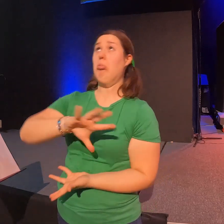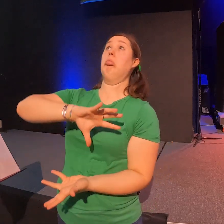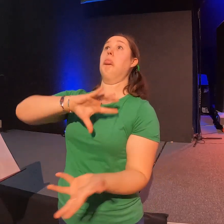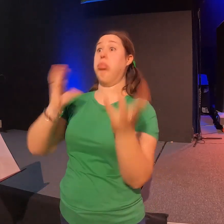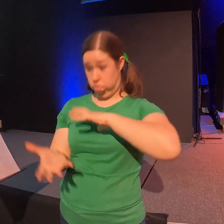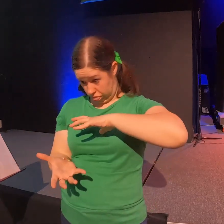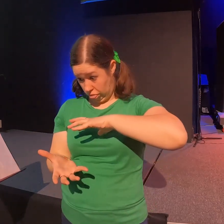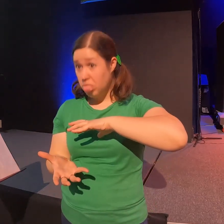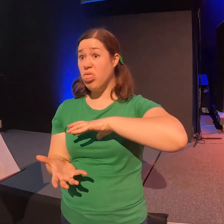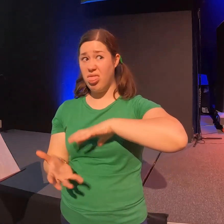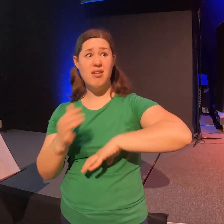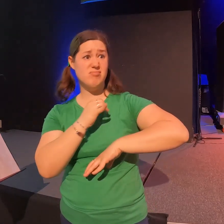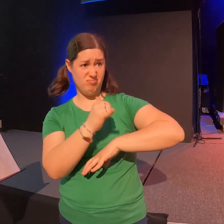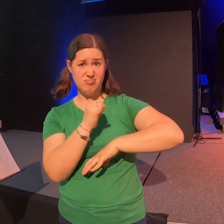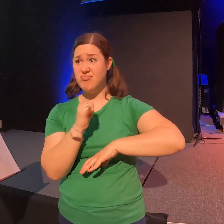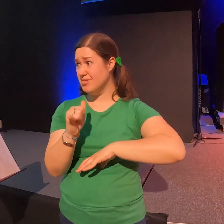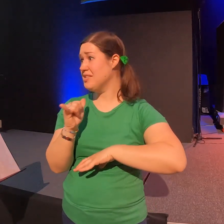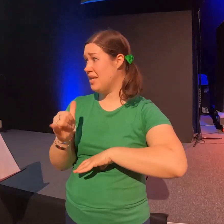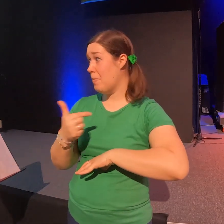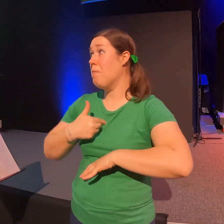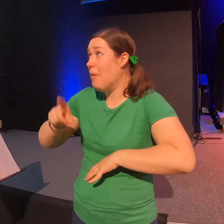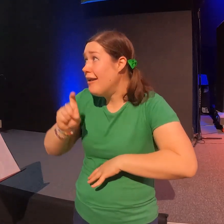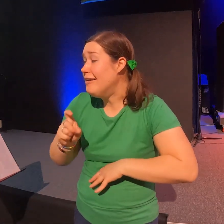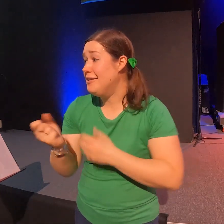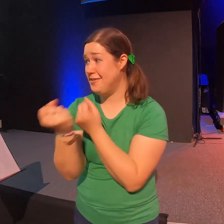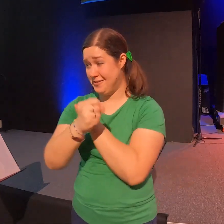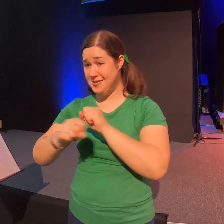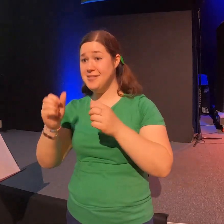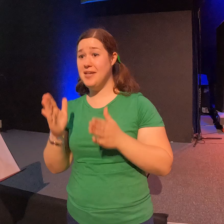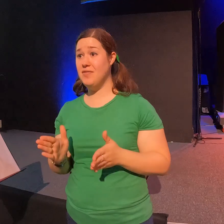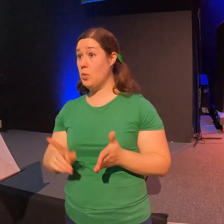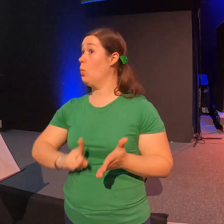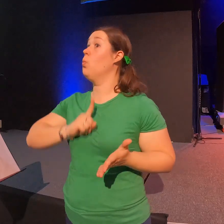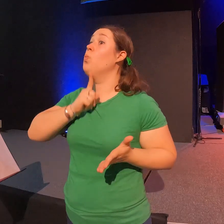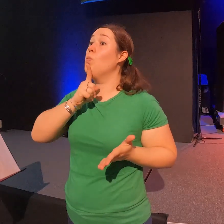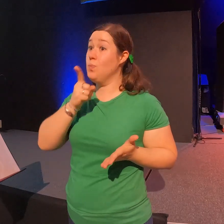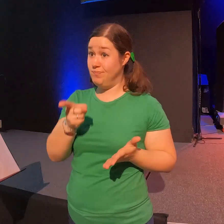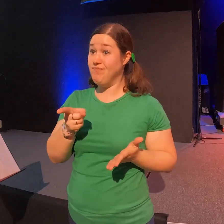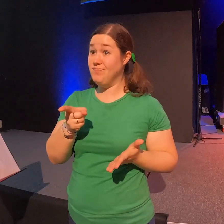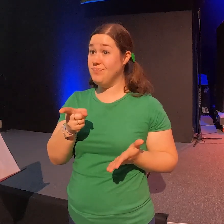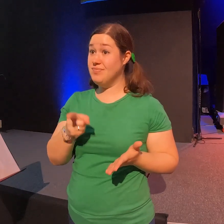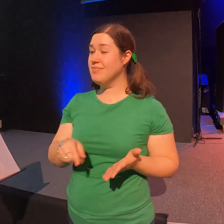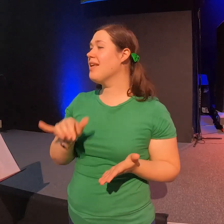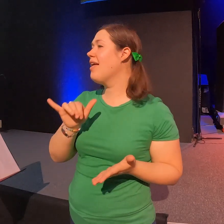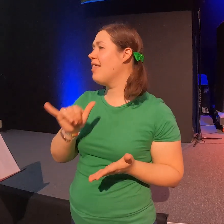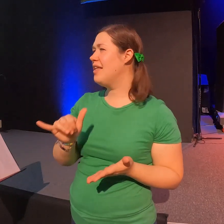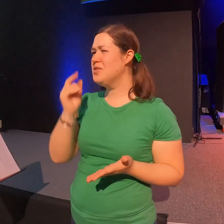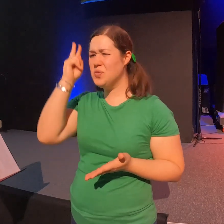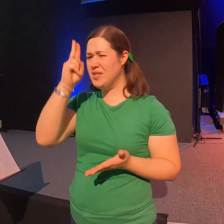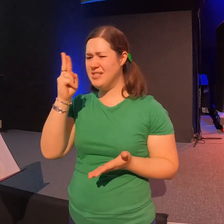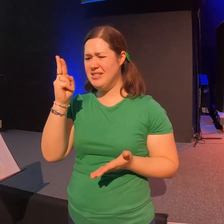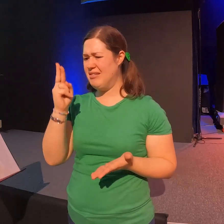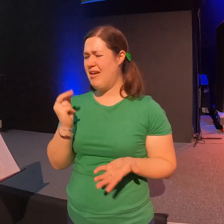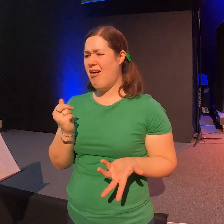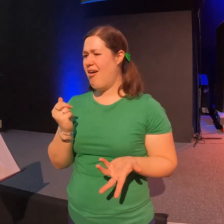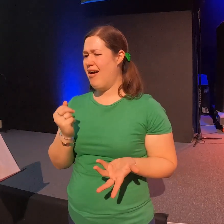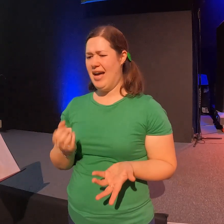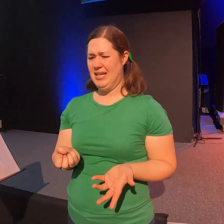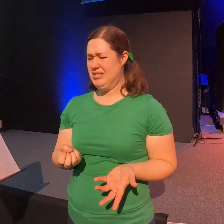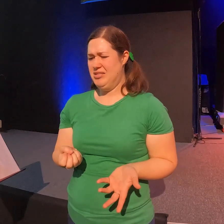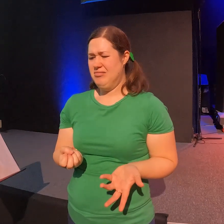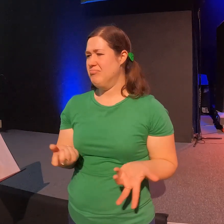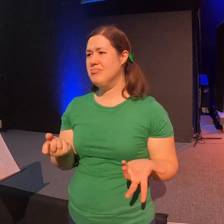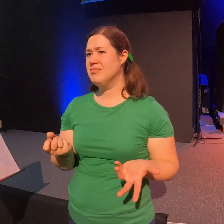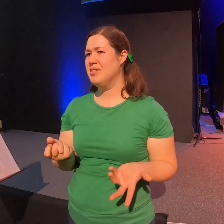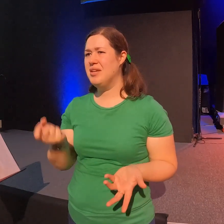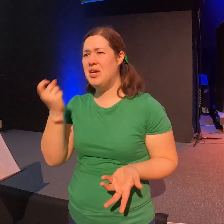up, and I need a Savior. I really do. And that's why I don't get when people say, well, I'm not going to church. They're filled with a